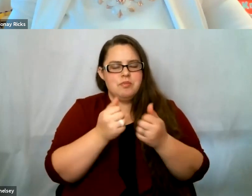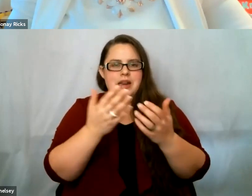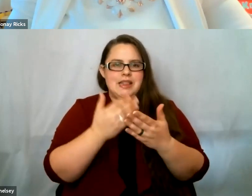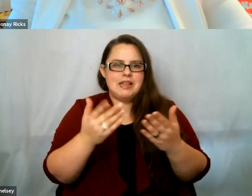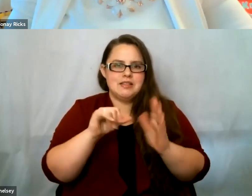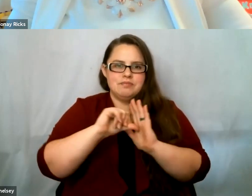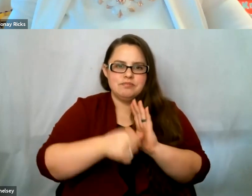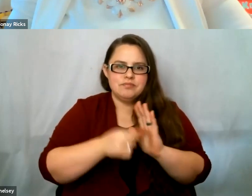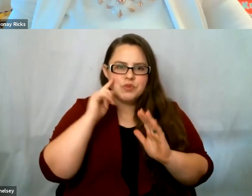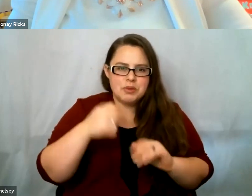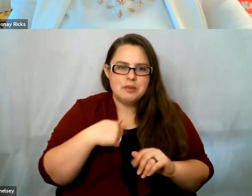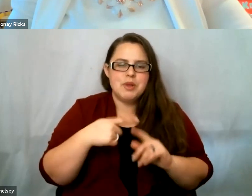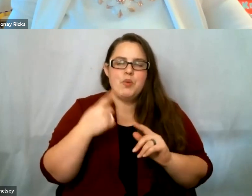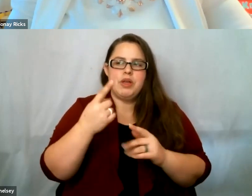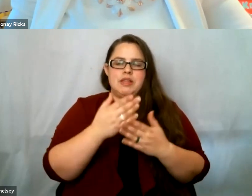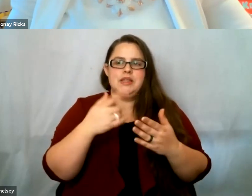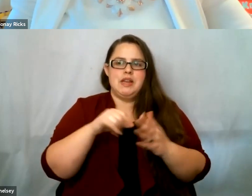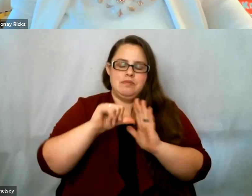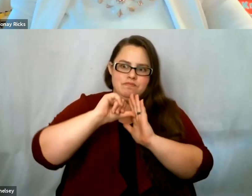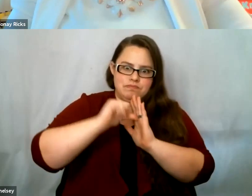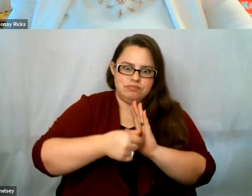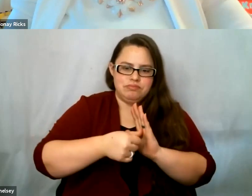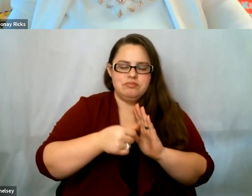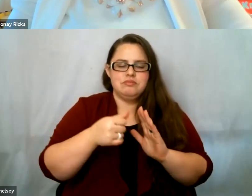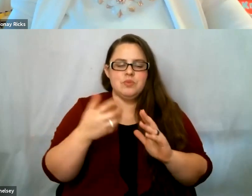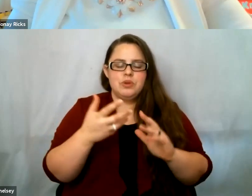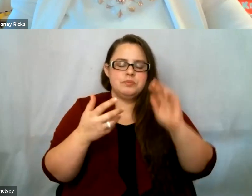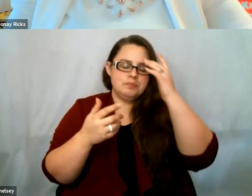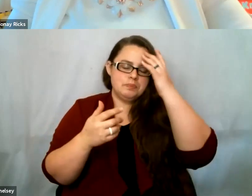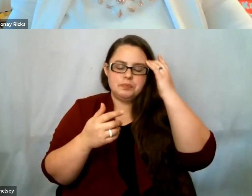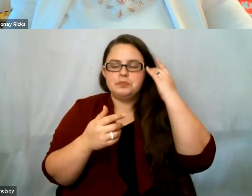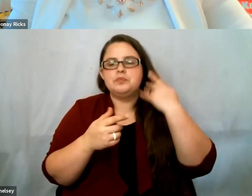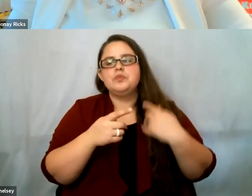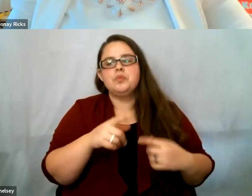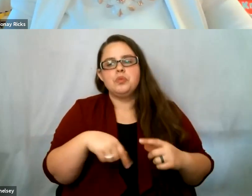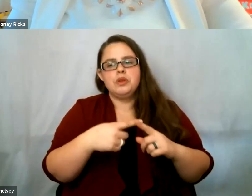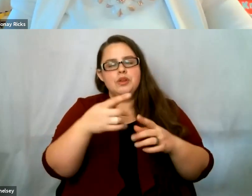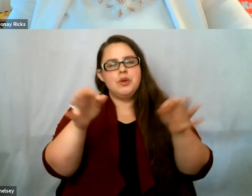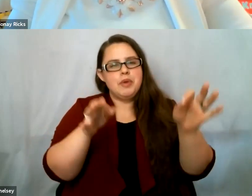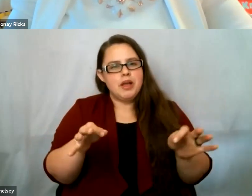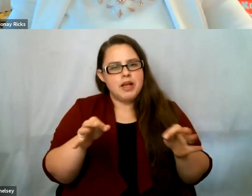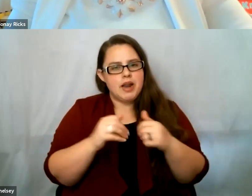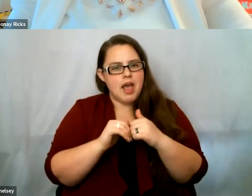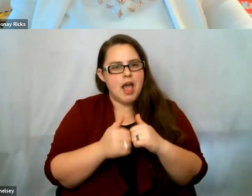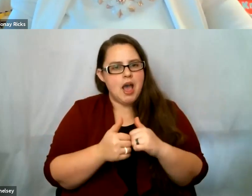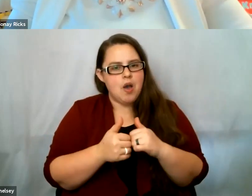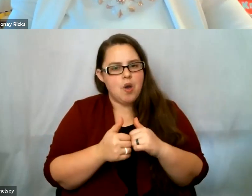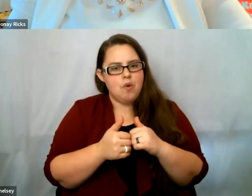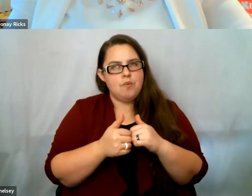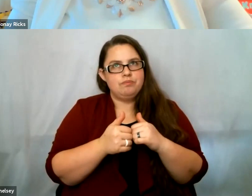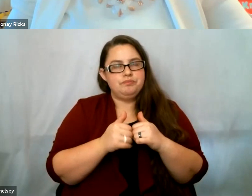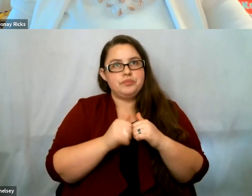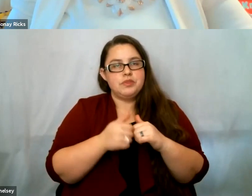thing I did want to share that most stood out to me was when you talked about how essentially how can you help